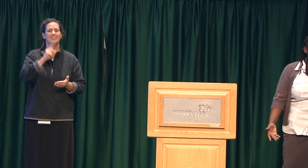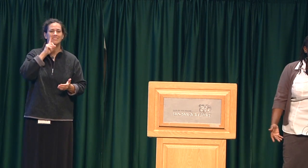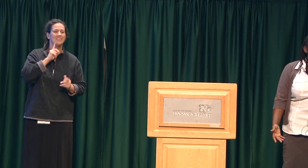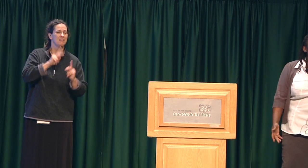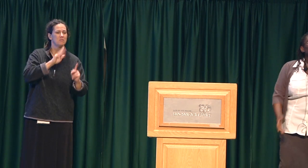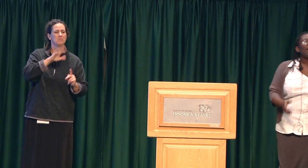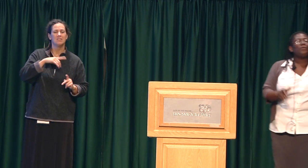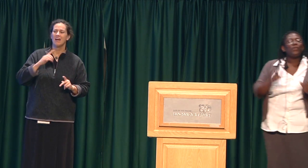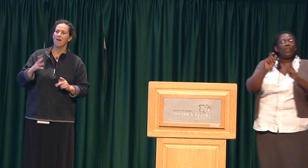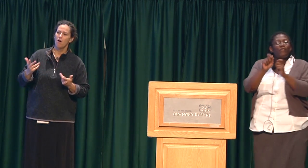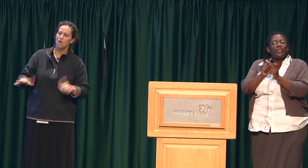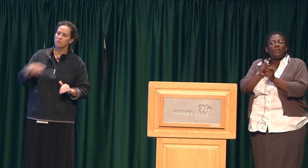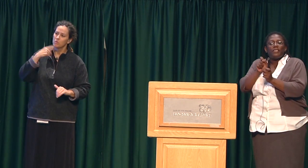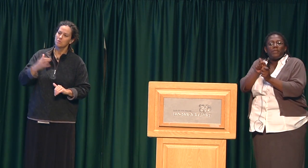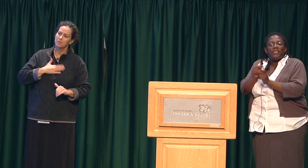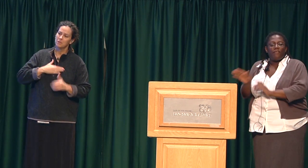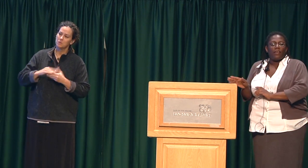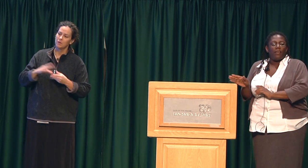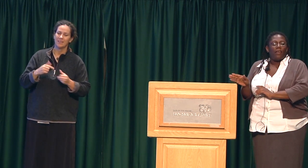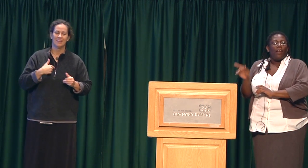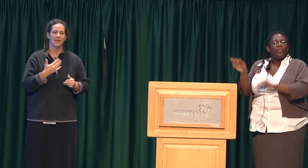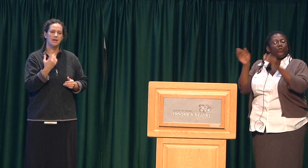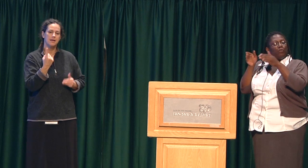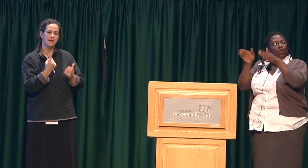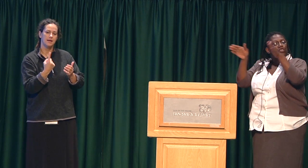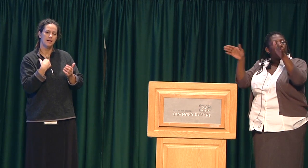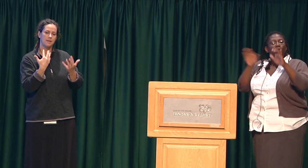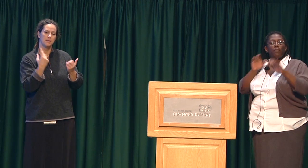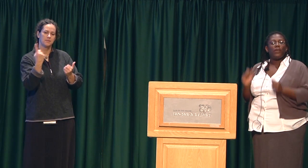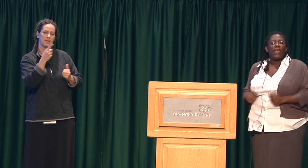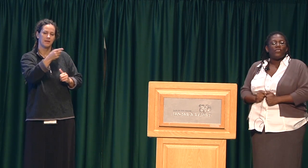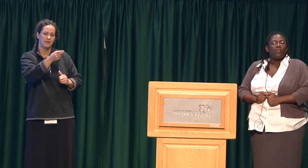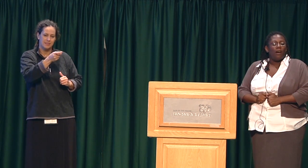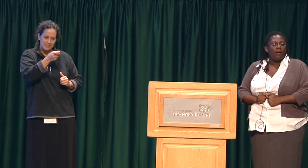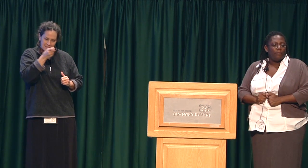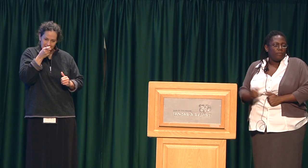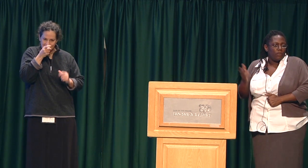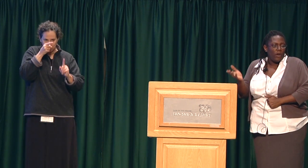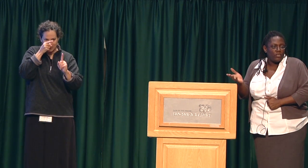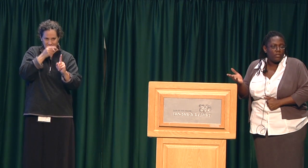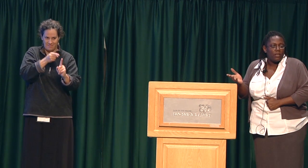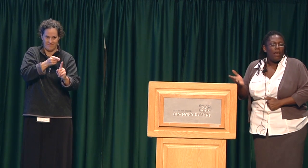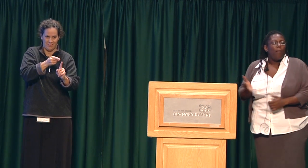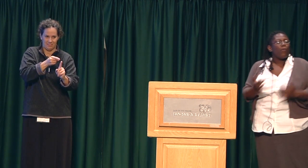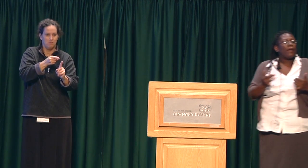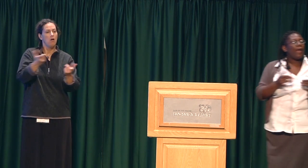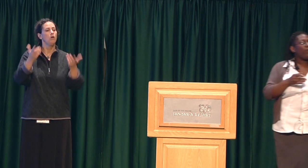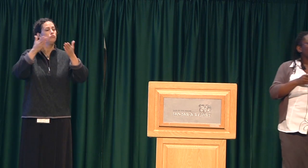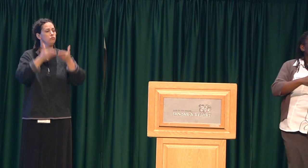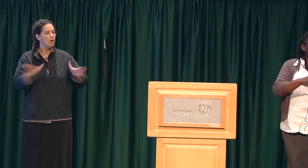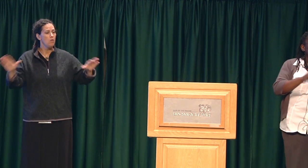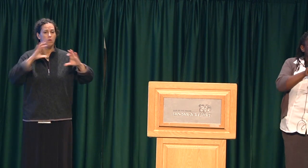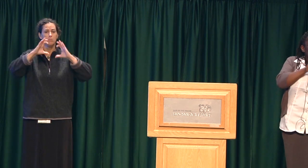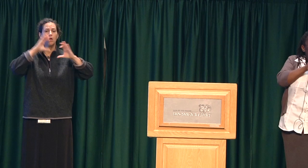story. Sometimes we're looking for something specific. This was more general communication question. But right